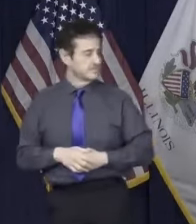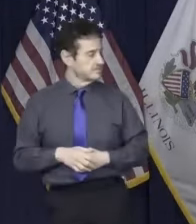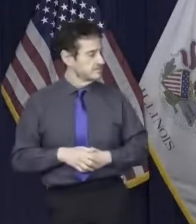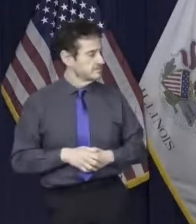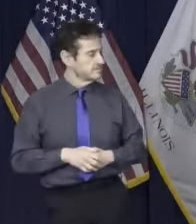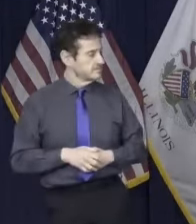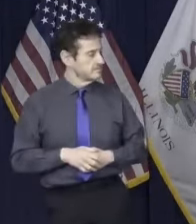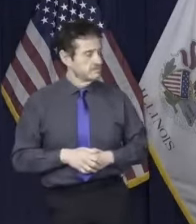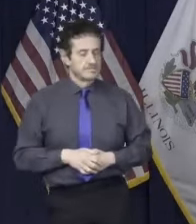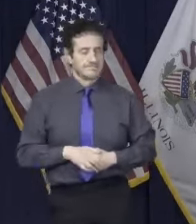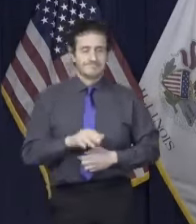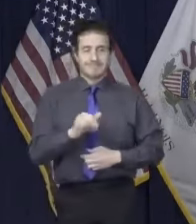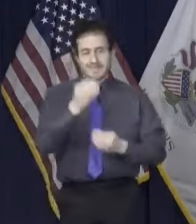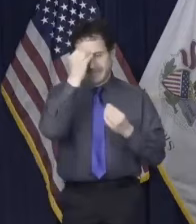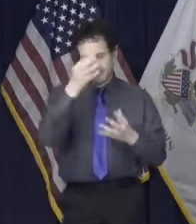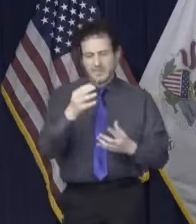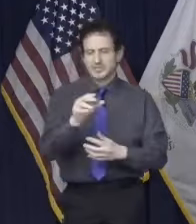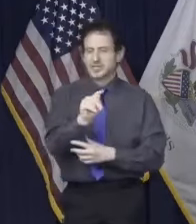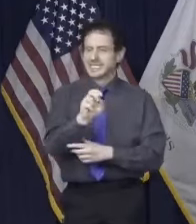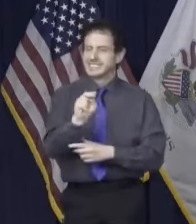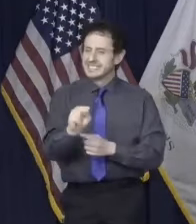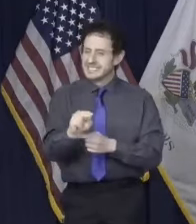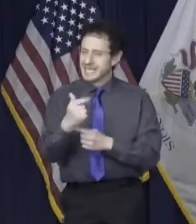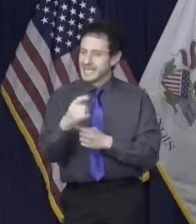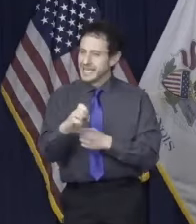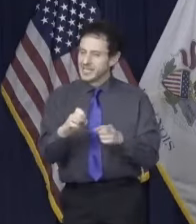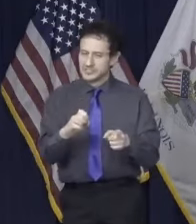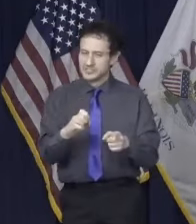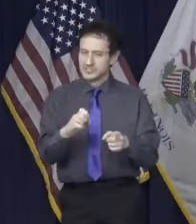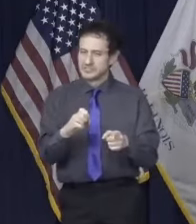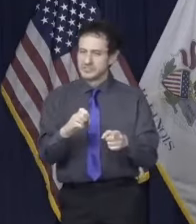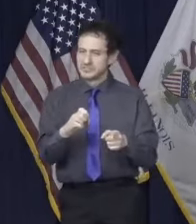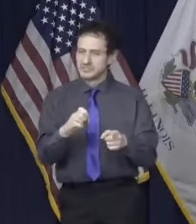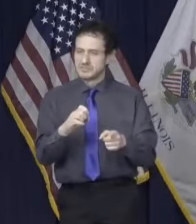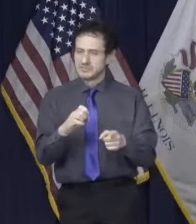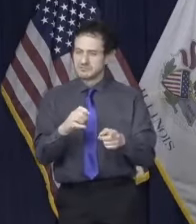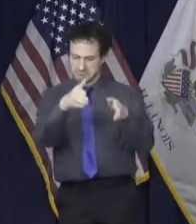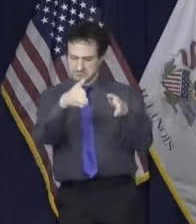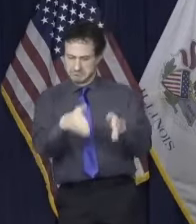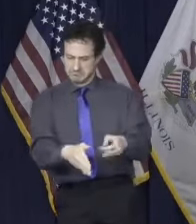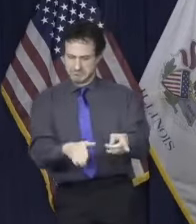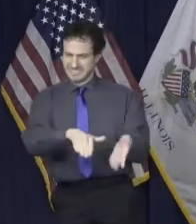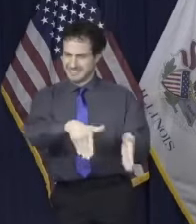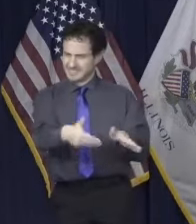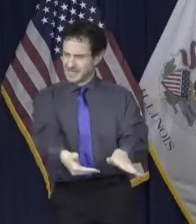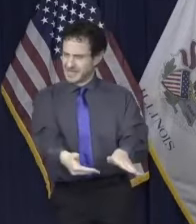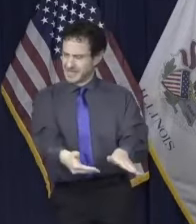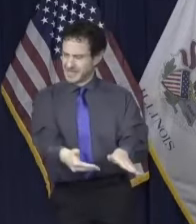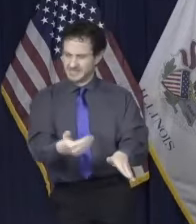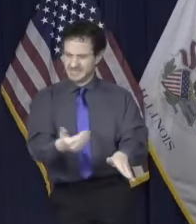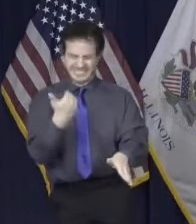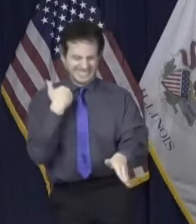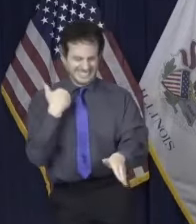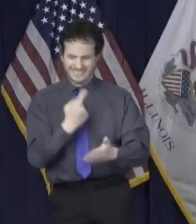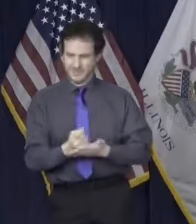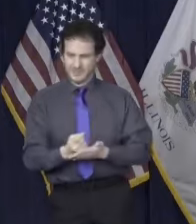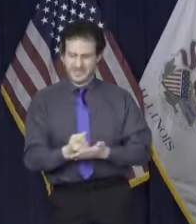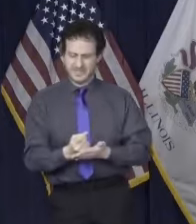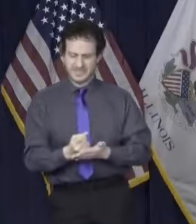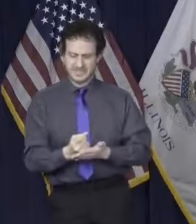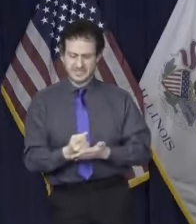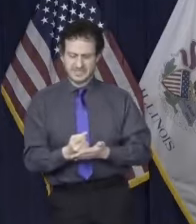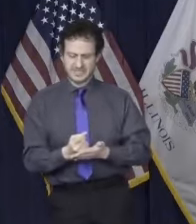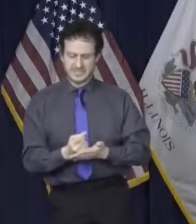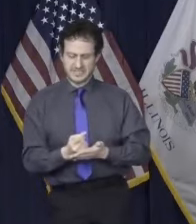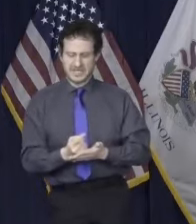I don't have that information at my disposal at this time. I know we have had people